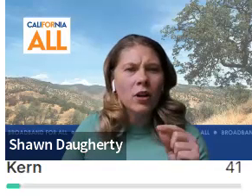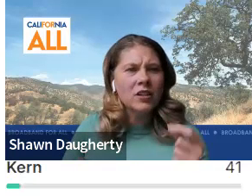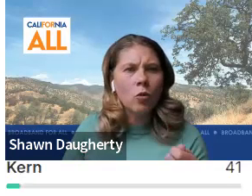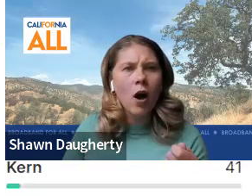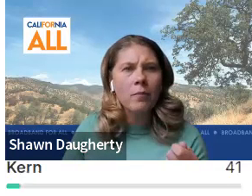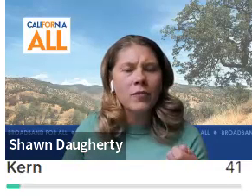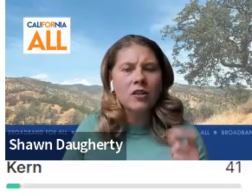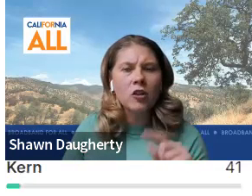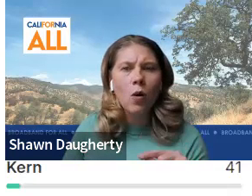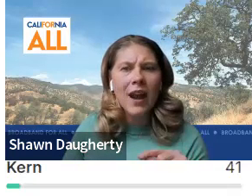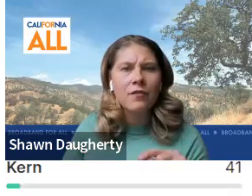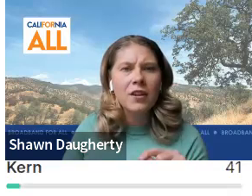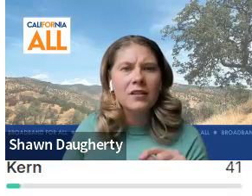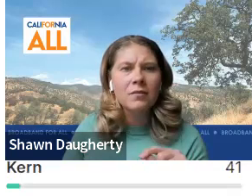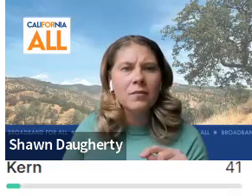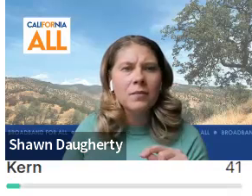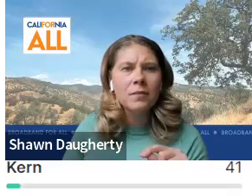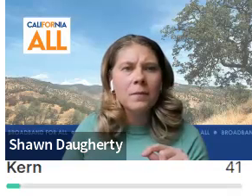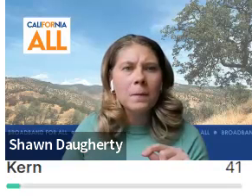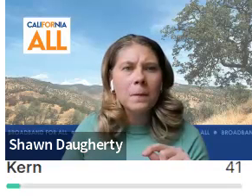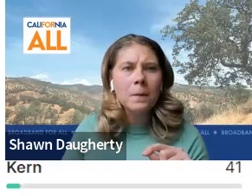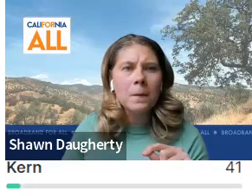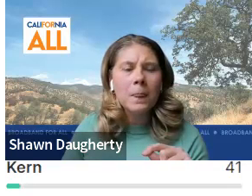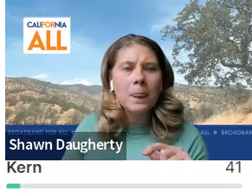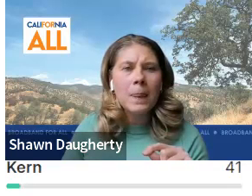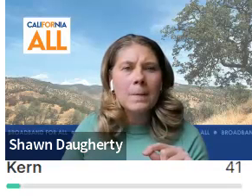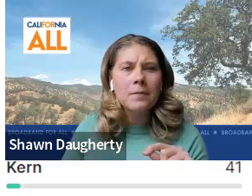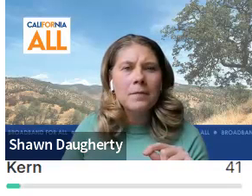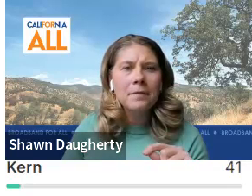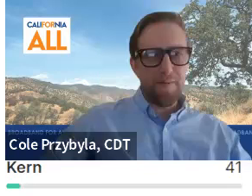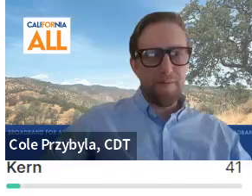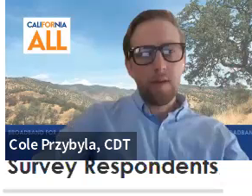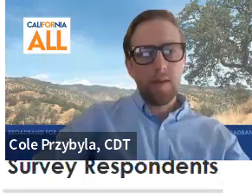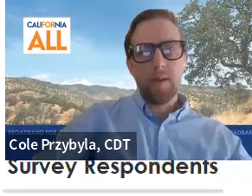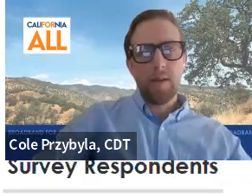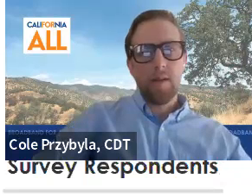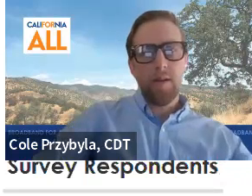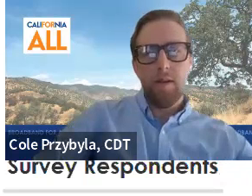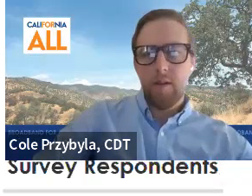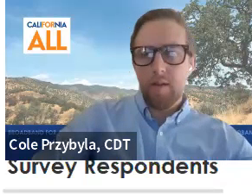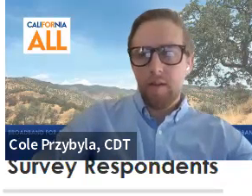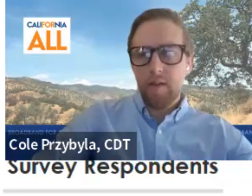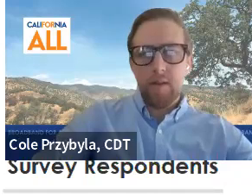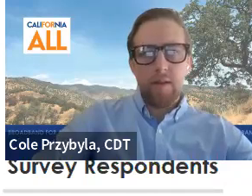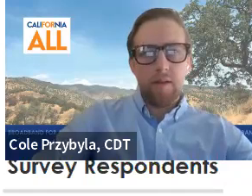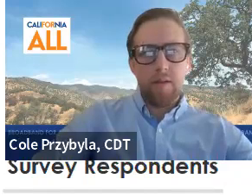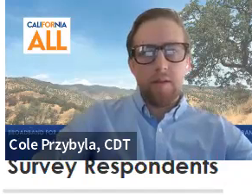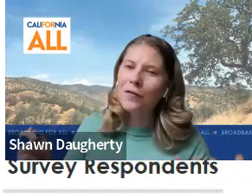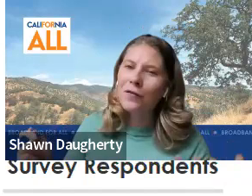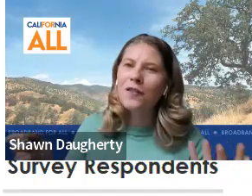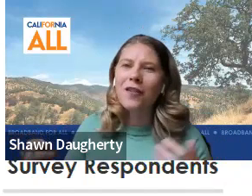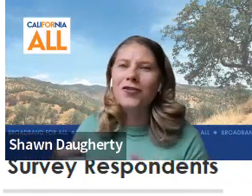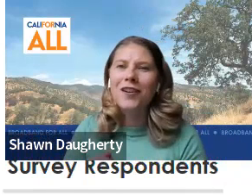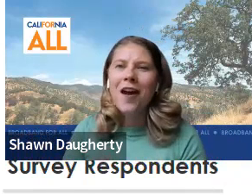Or is it the one after this? Yeah, this is what I want to show, that we've